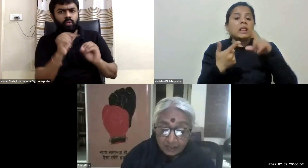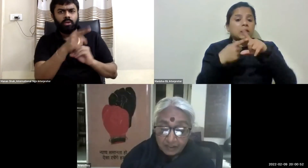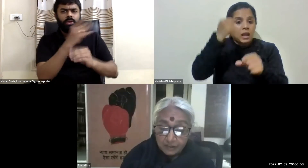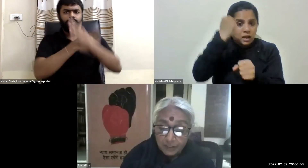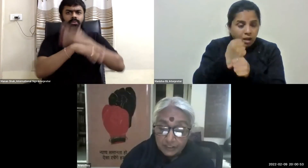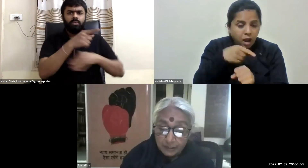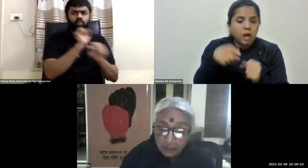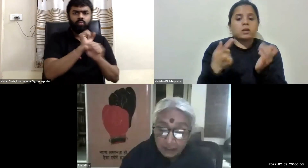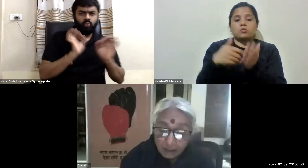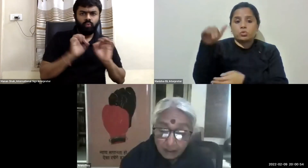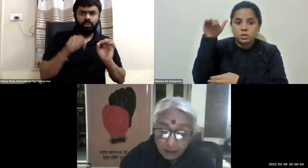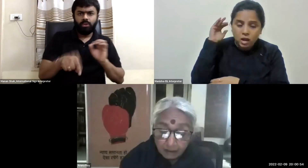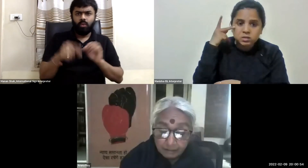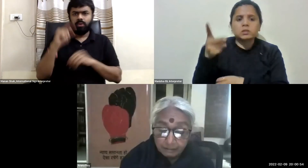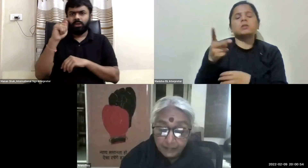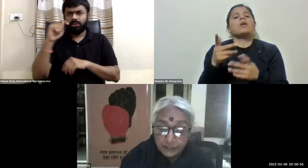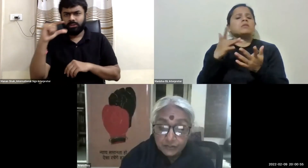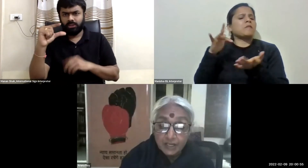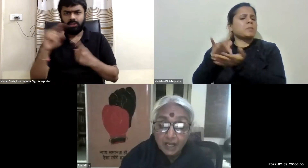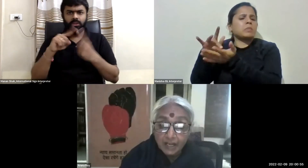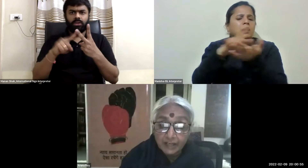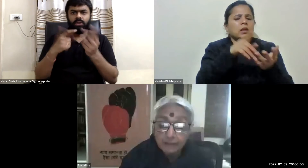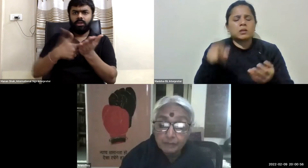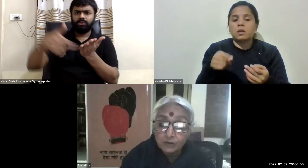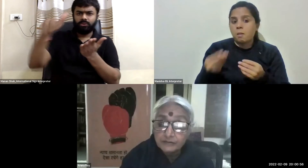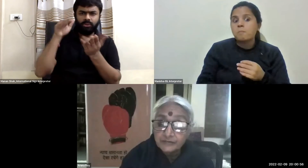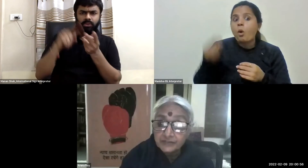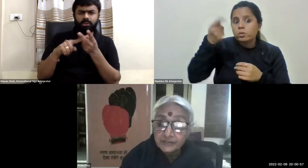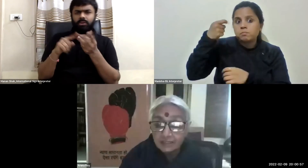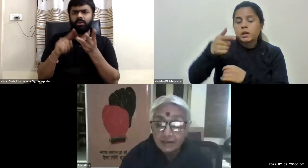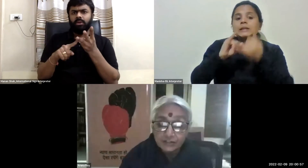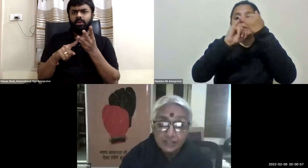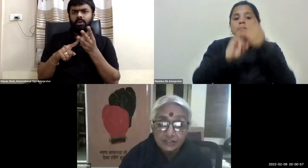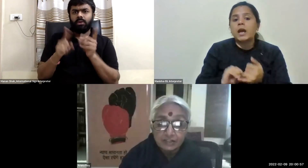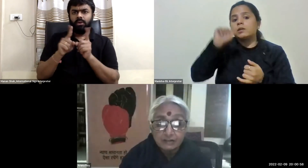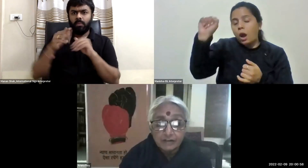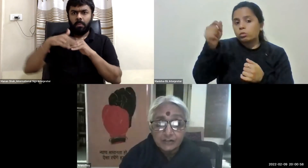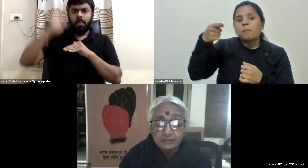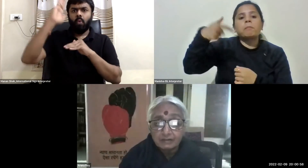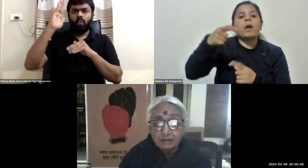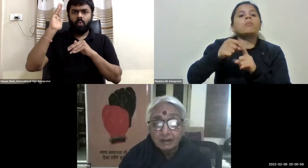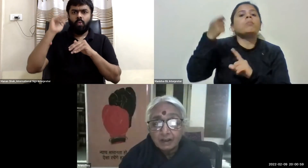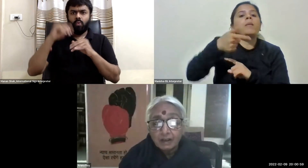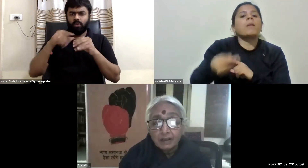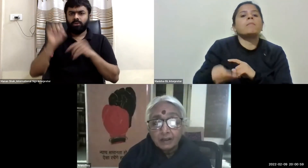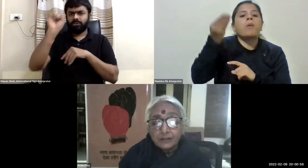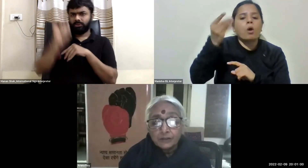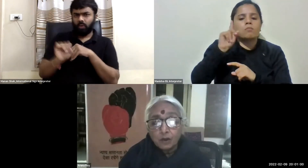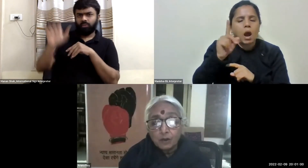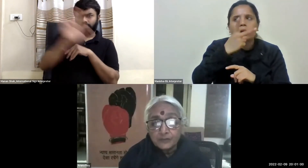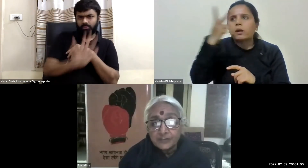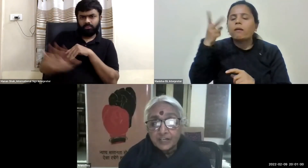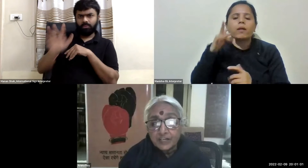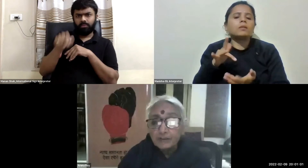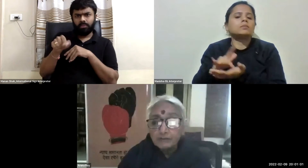Pradesh, the disability pensions are higher because of state interaction and state intervention. The